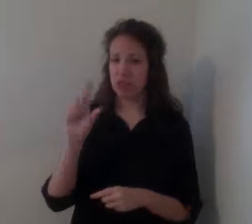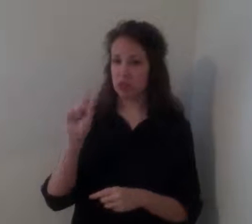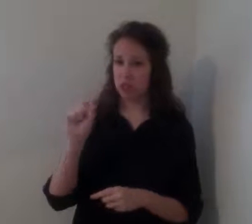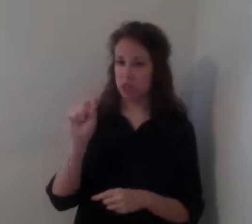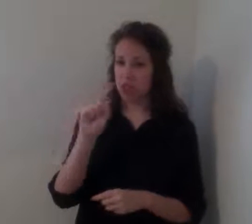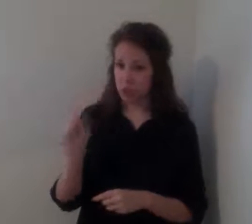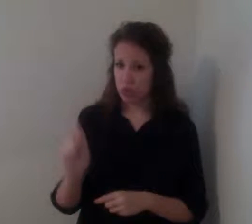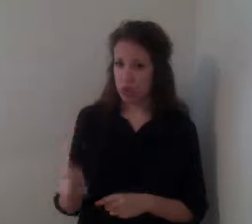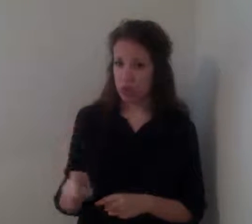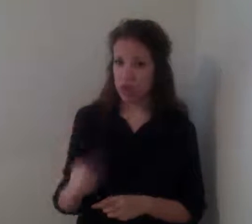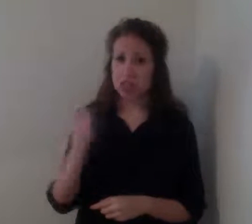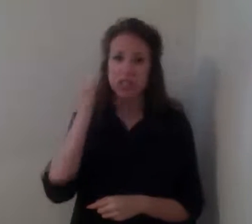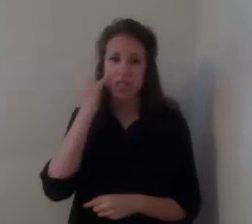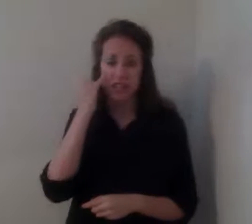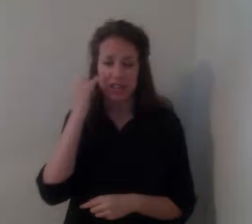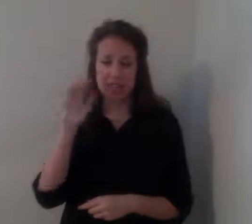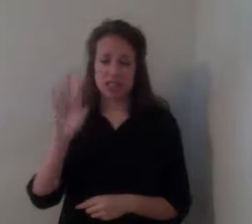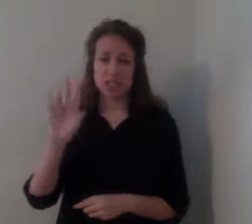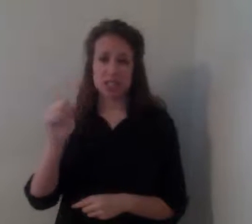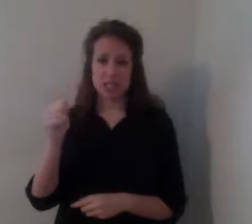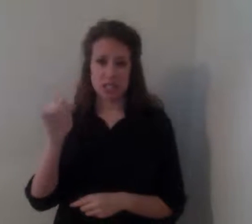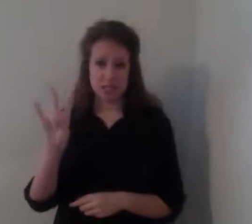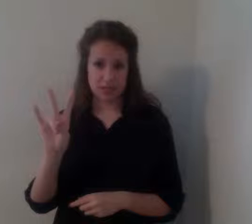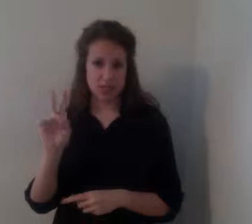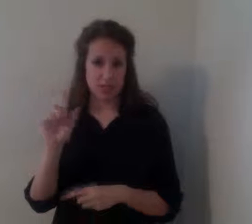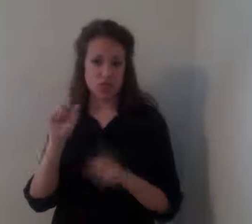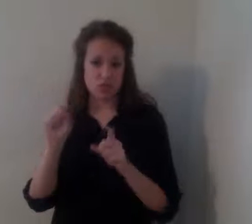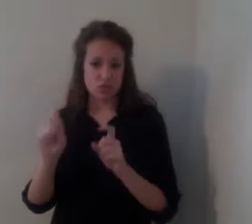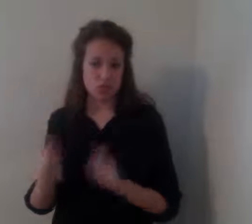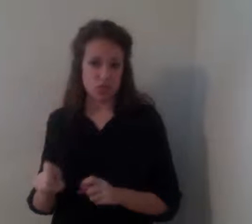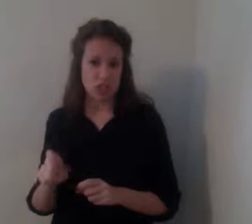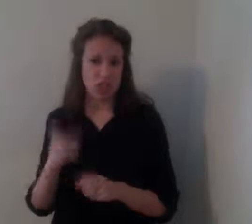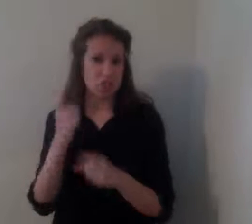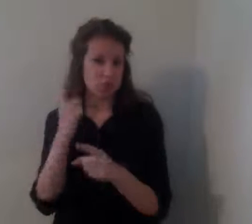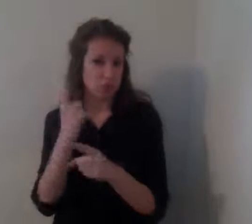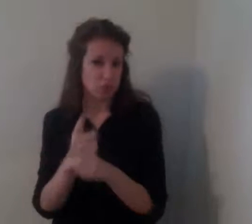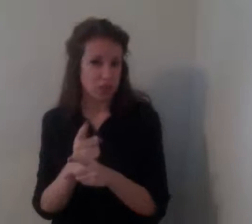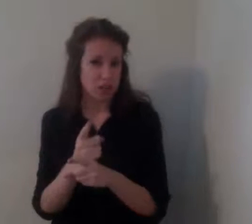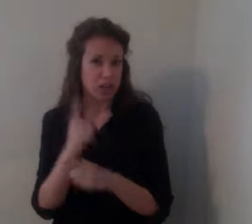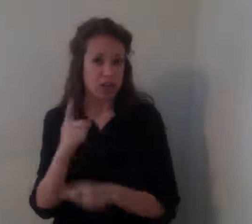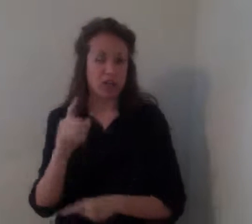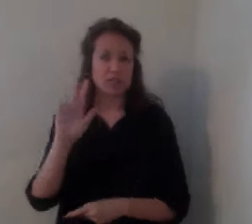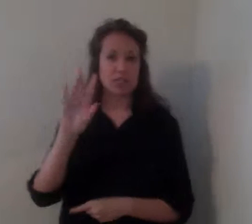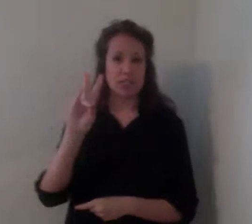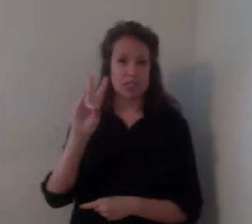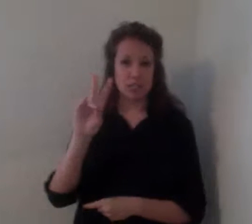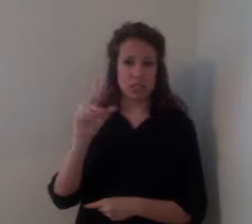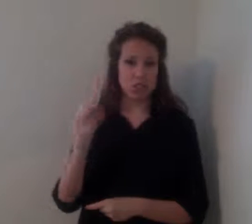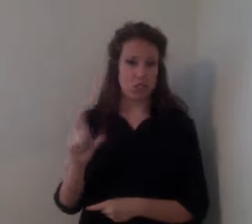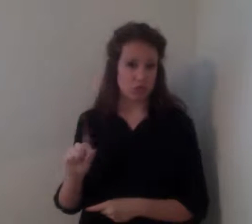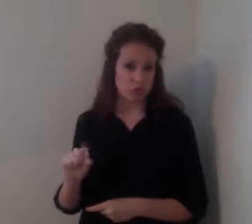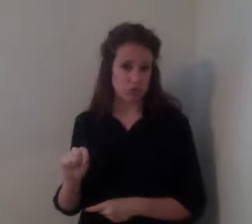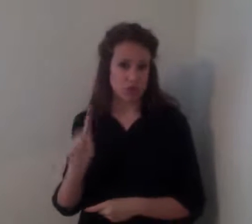got 17 over 20, or 17/20 of the questions right. Alright, so that's the basic idea